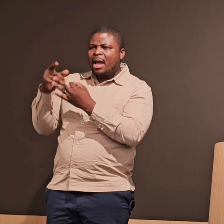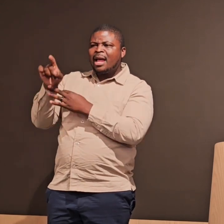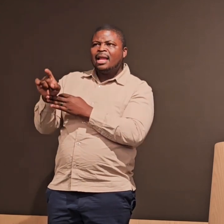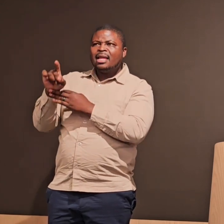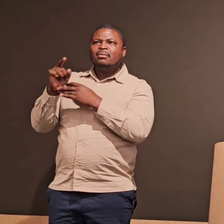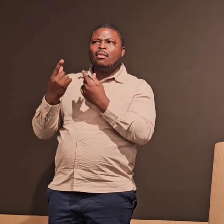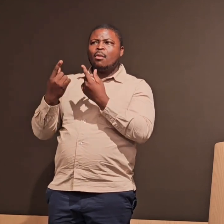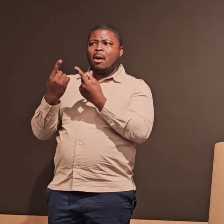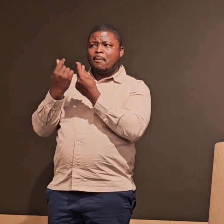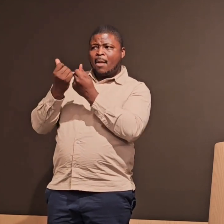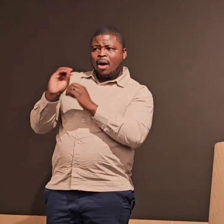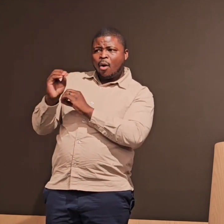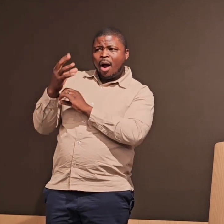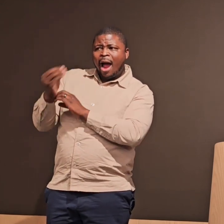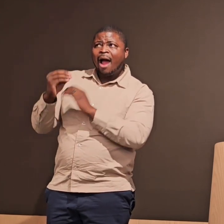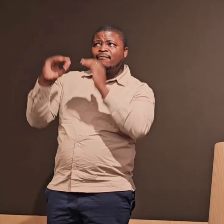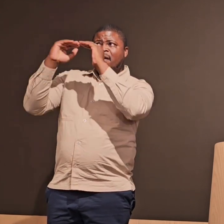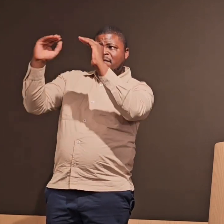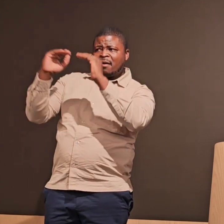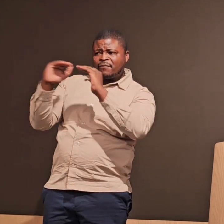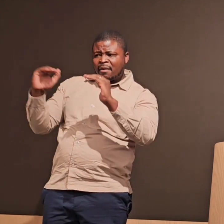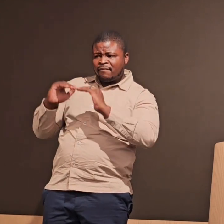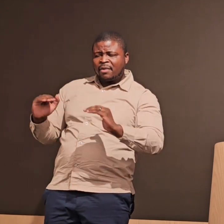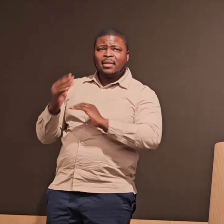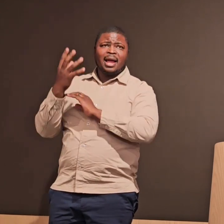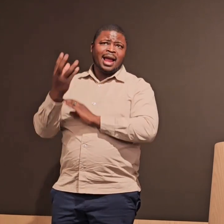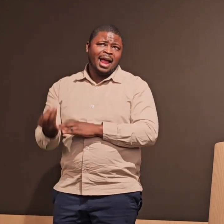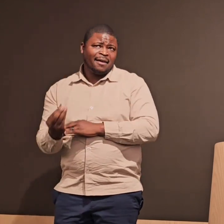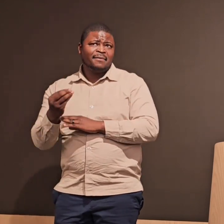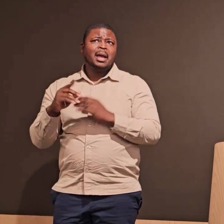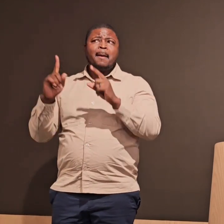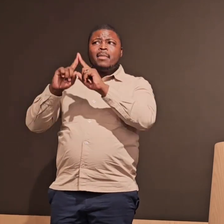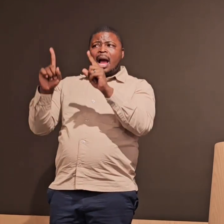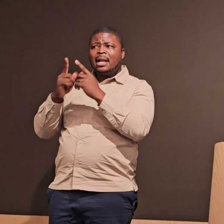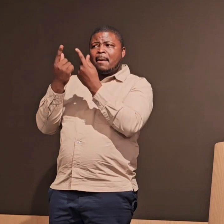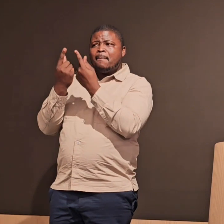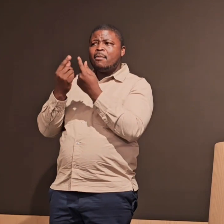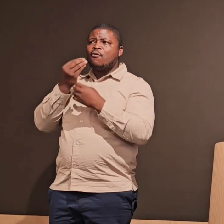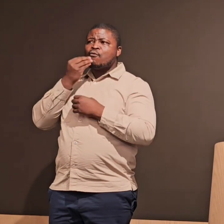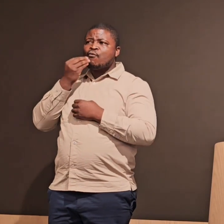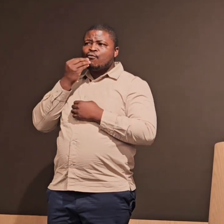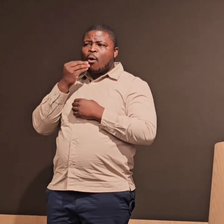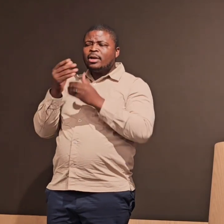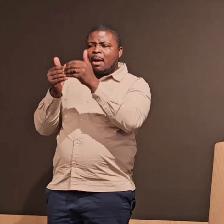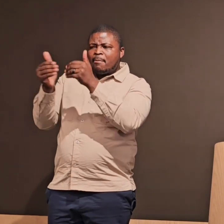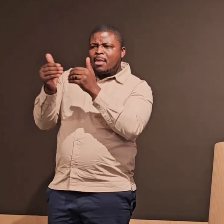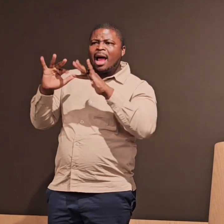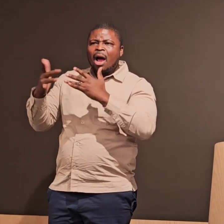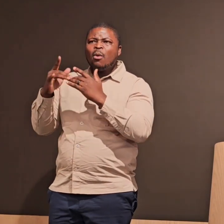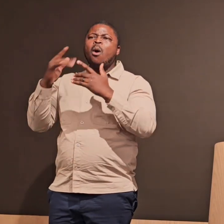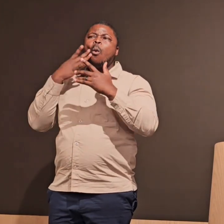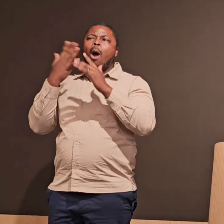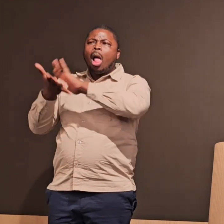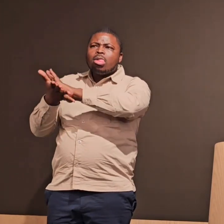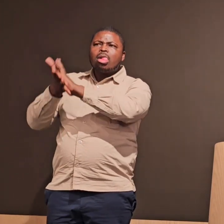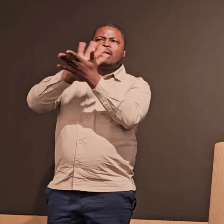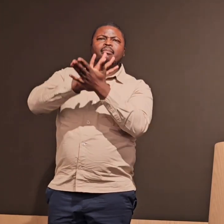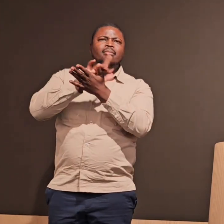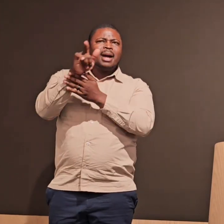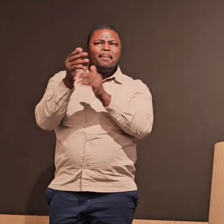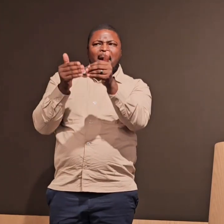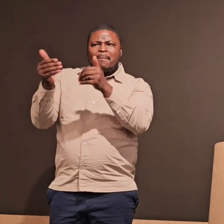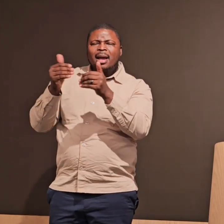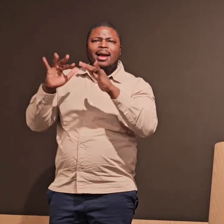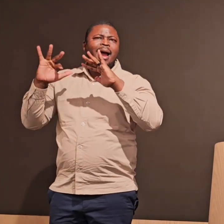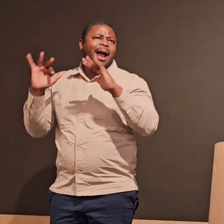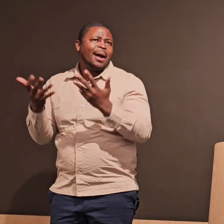and again, what are their livelihood strategies? How do they manage when they have disasters? How do they cope with food and nutrition security